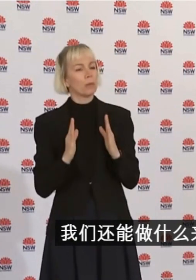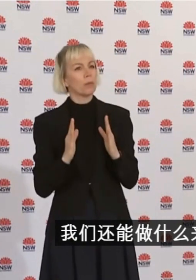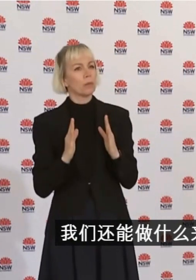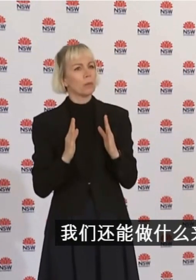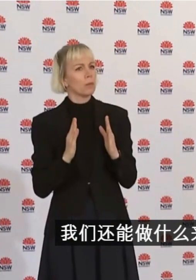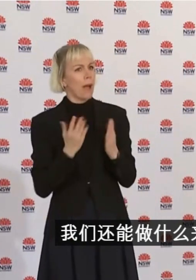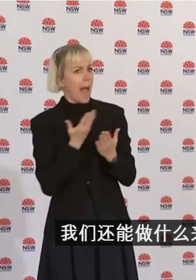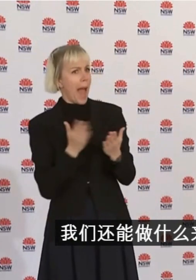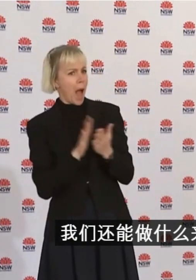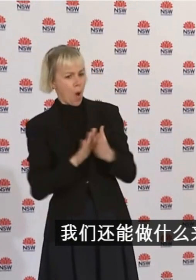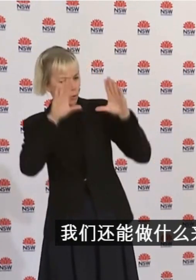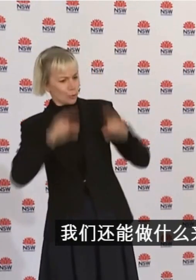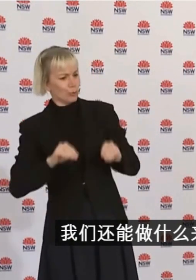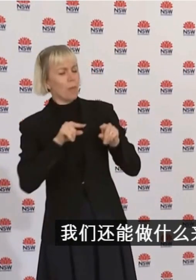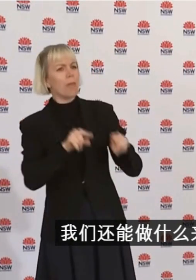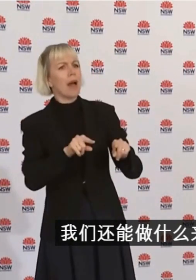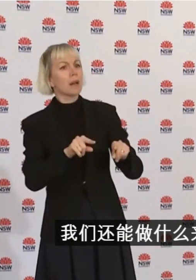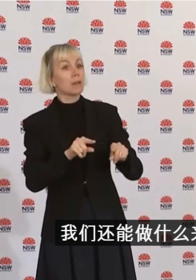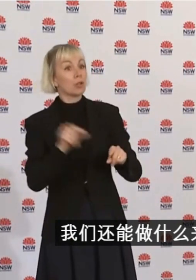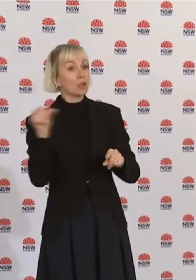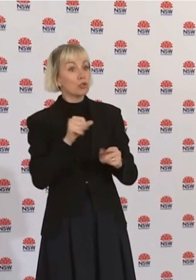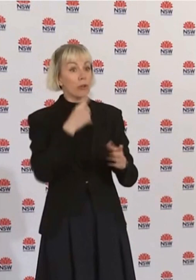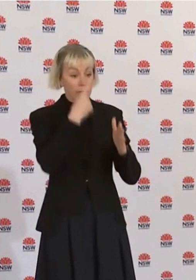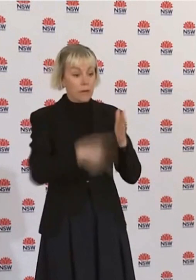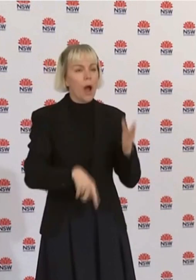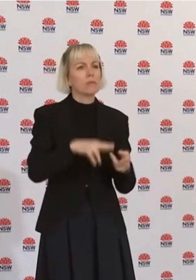Do we need to increase the fines?